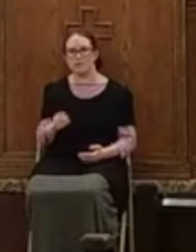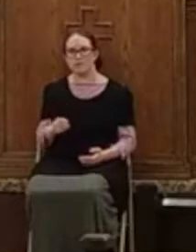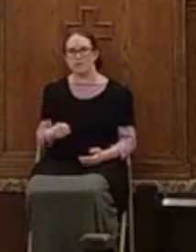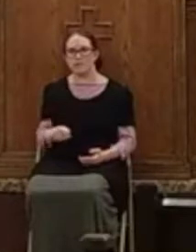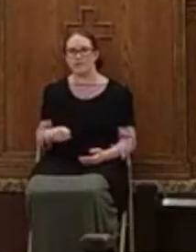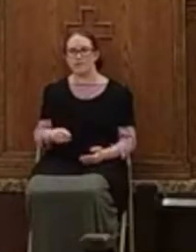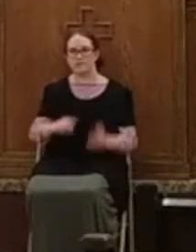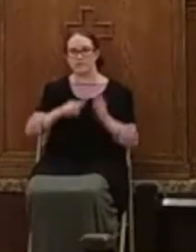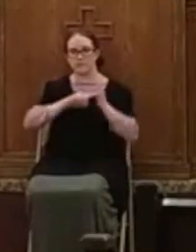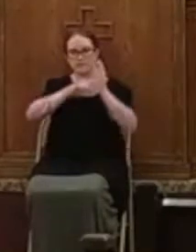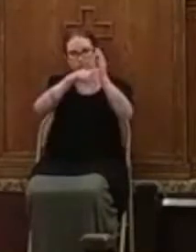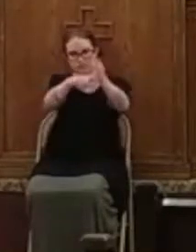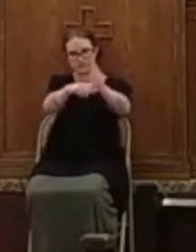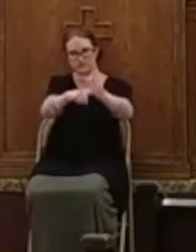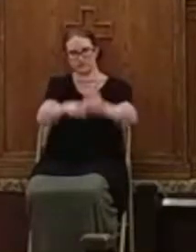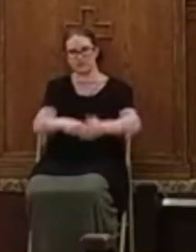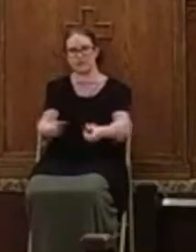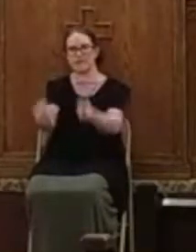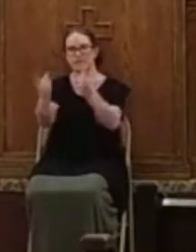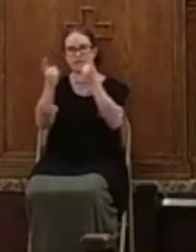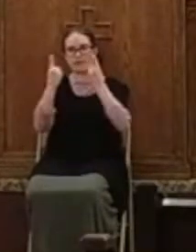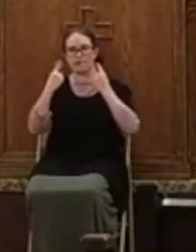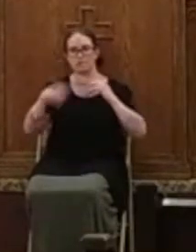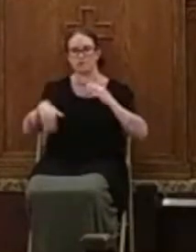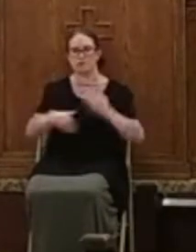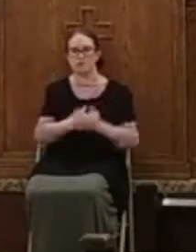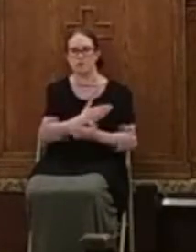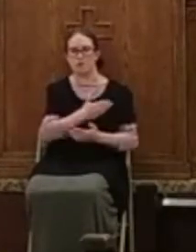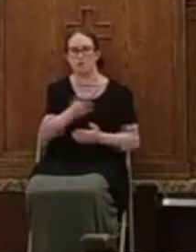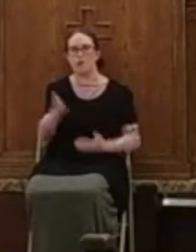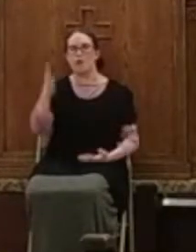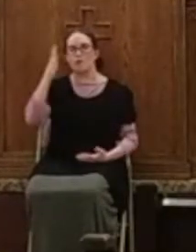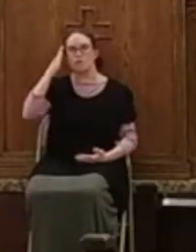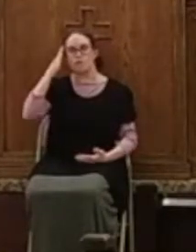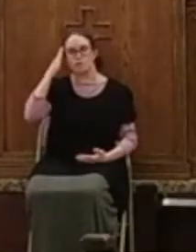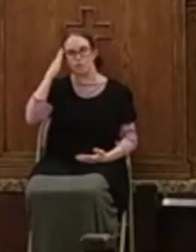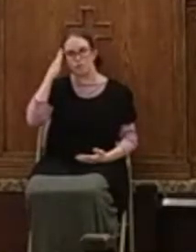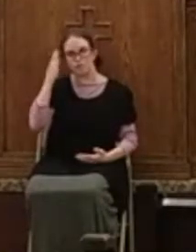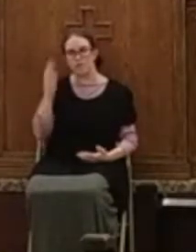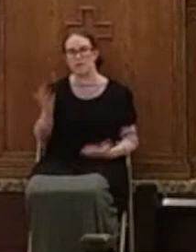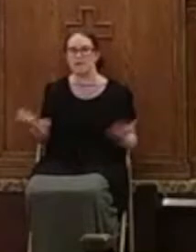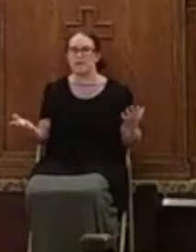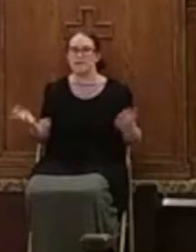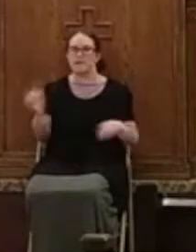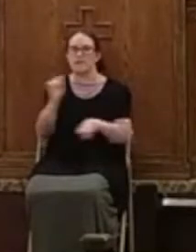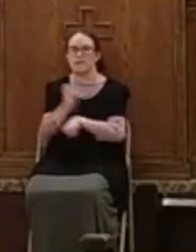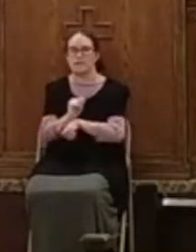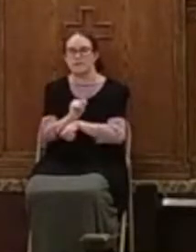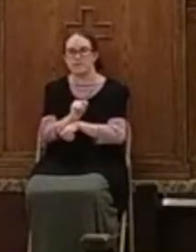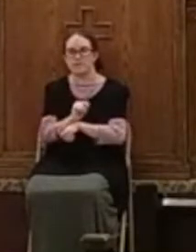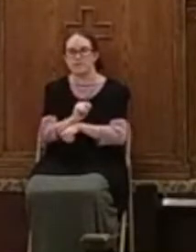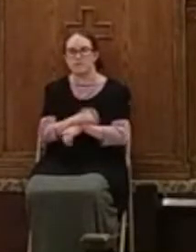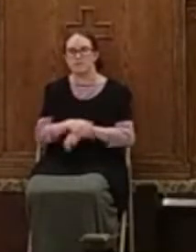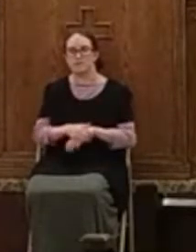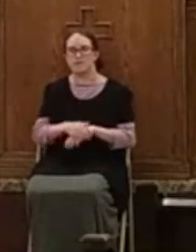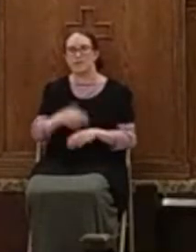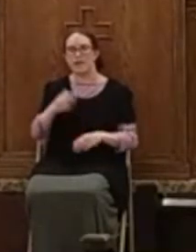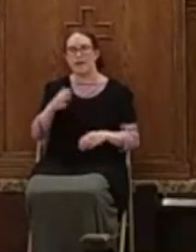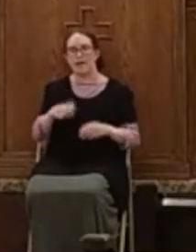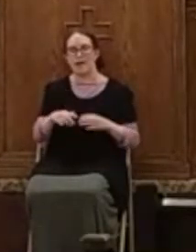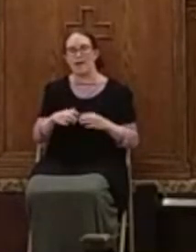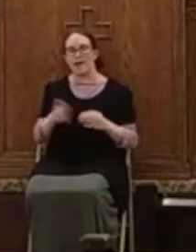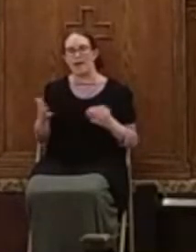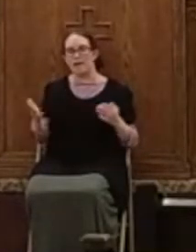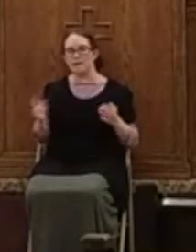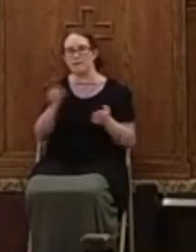revelation. Amen. That came to all of those that knew anything about the tabernacle. Anything